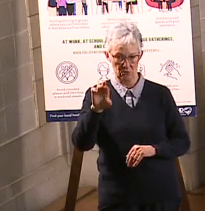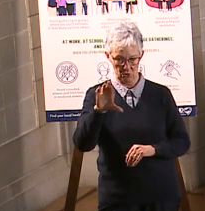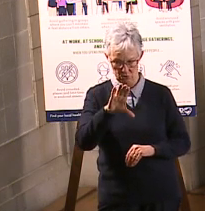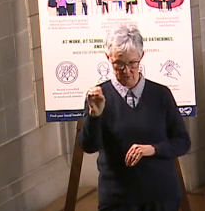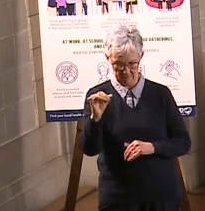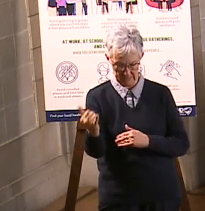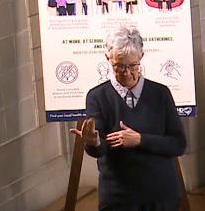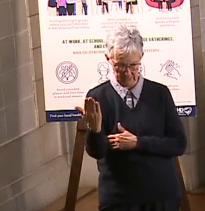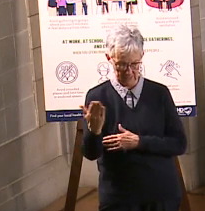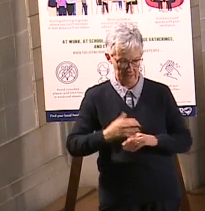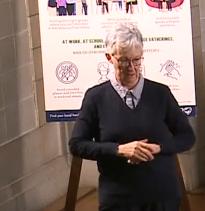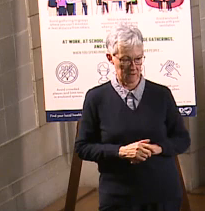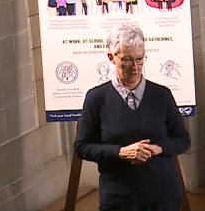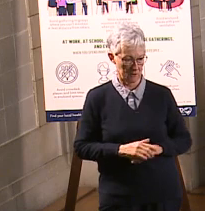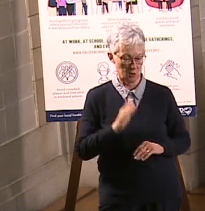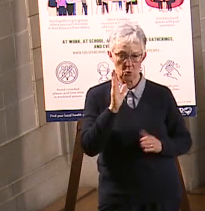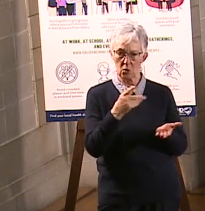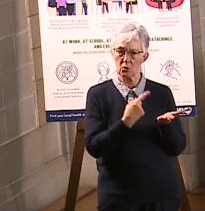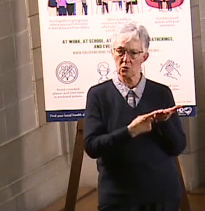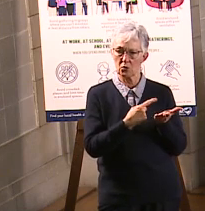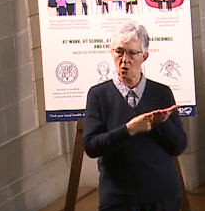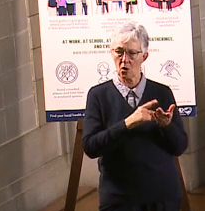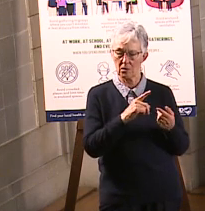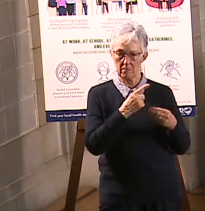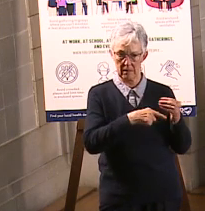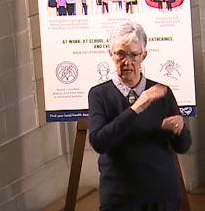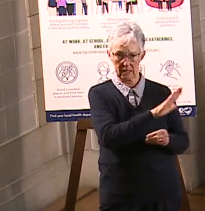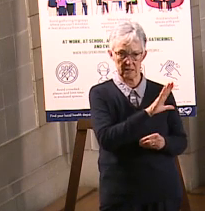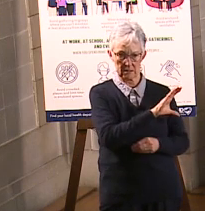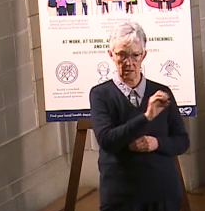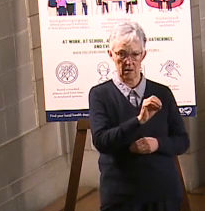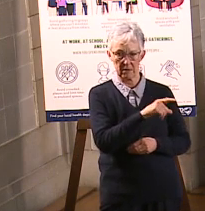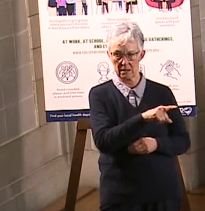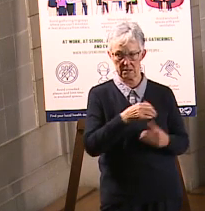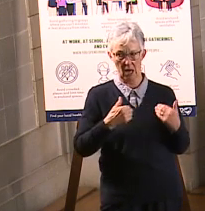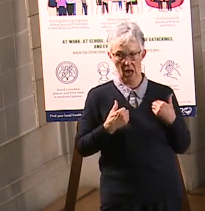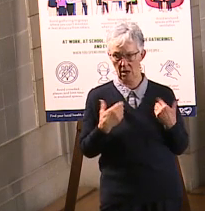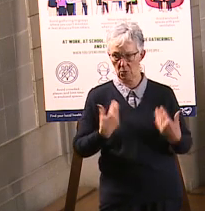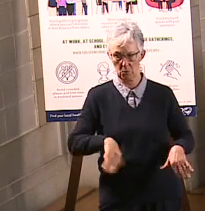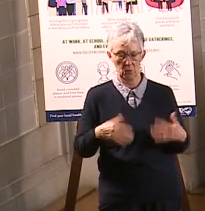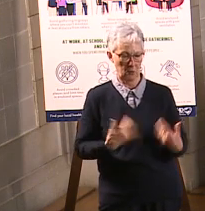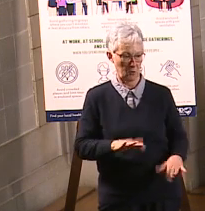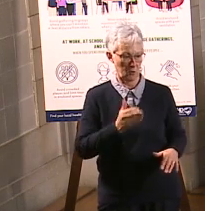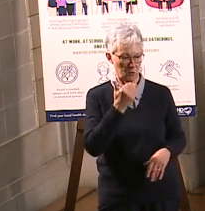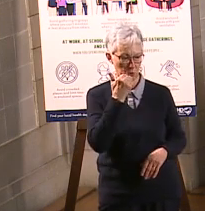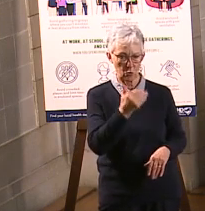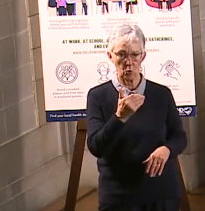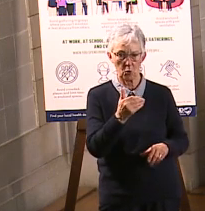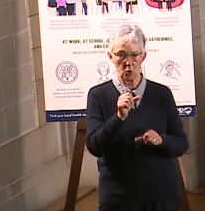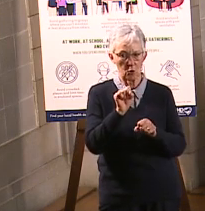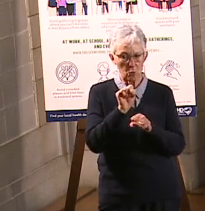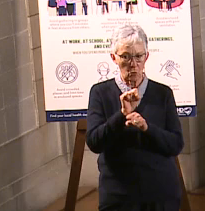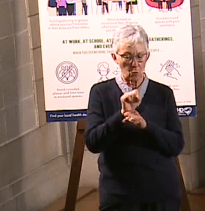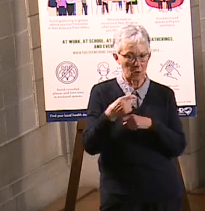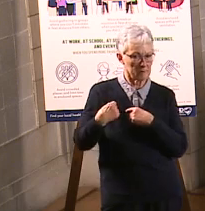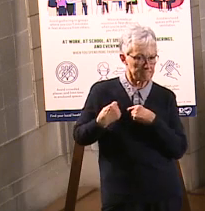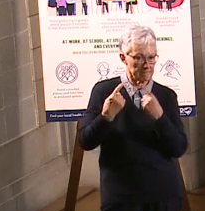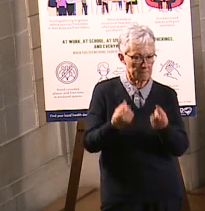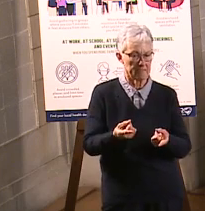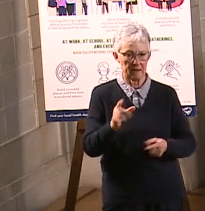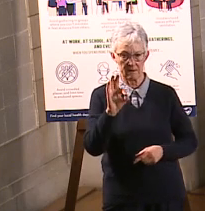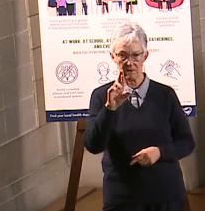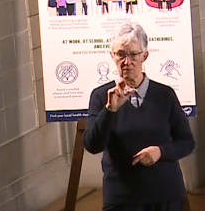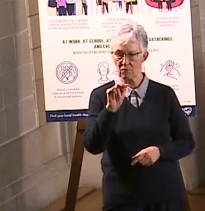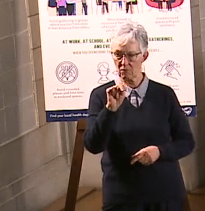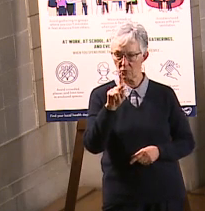talk about Frank and the companies because he's really had a fantastic career. First of all, as you all may know, Frank was the chairman